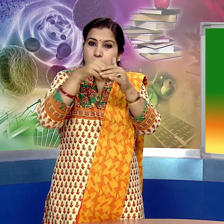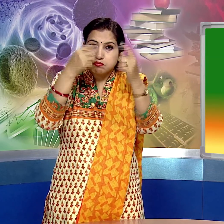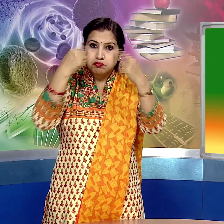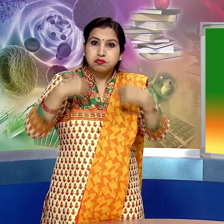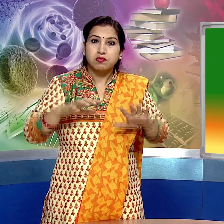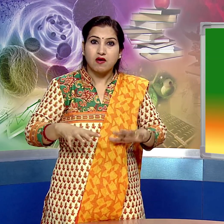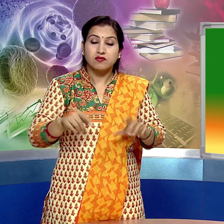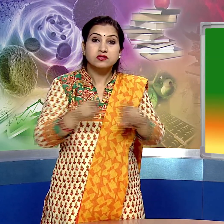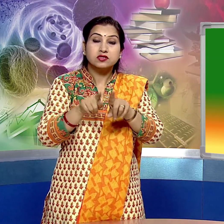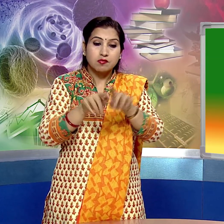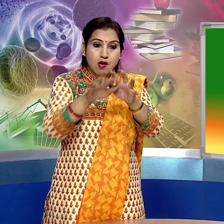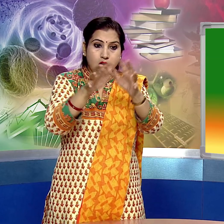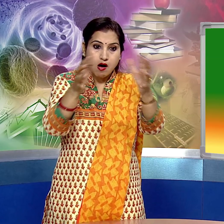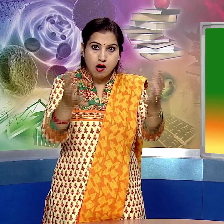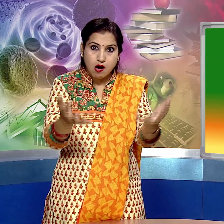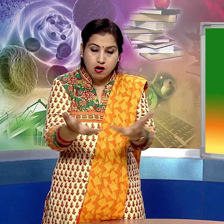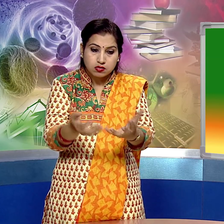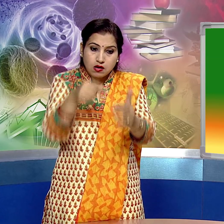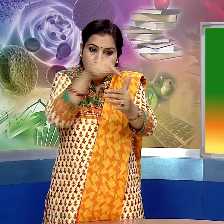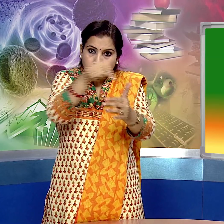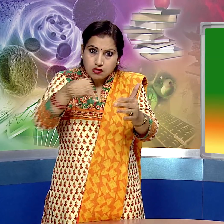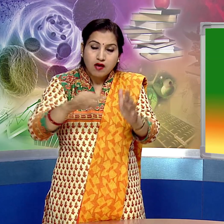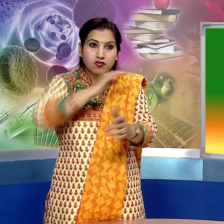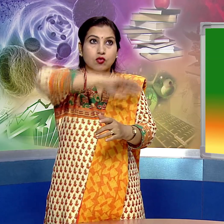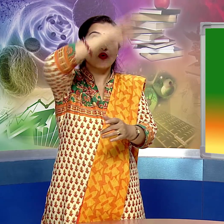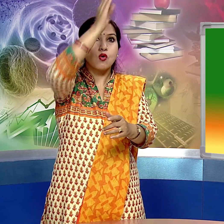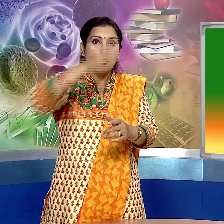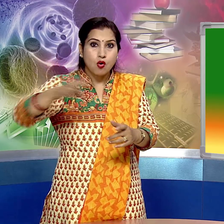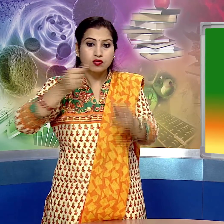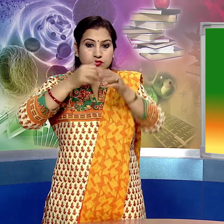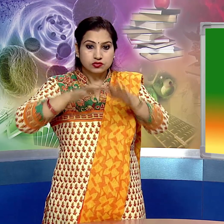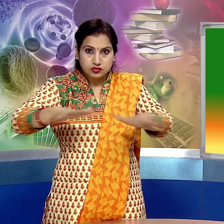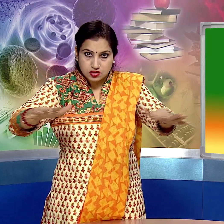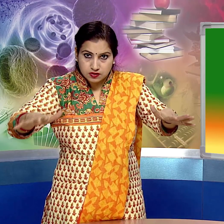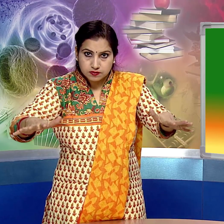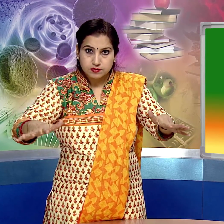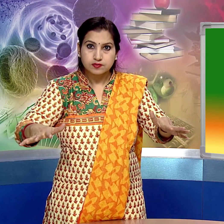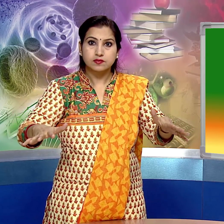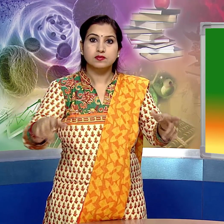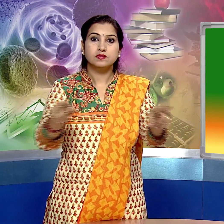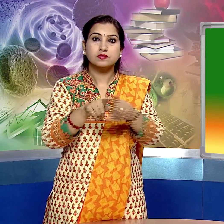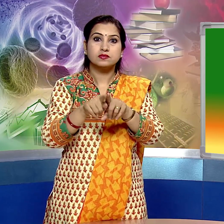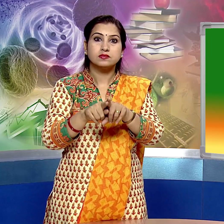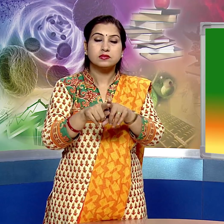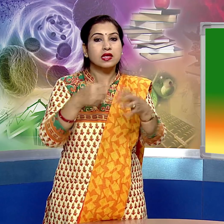in earth, rocks and sea, soil, and reach the food we